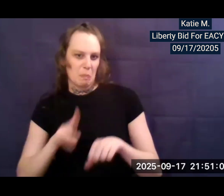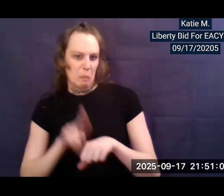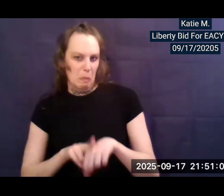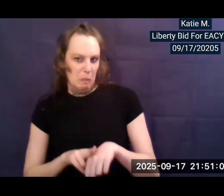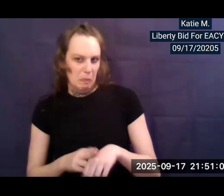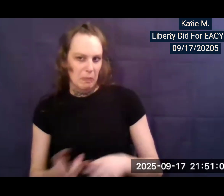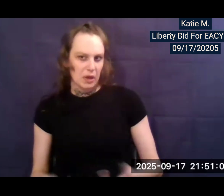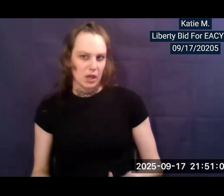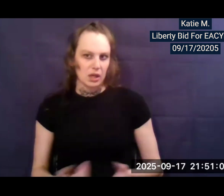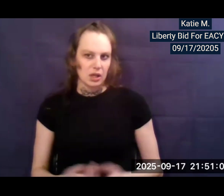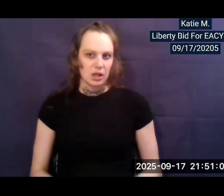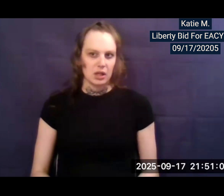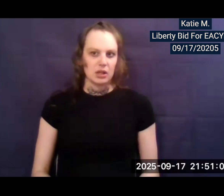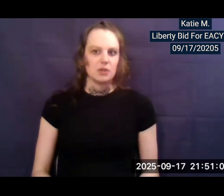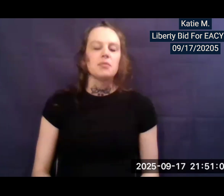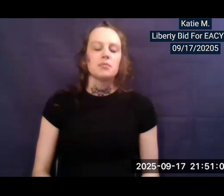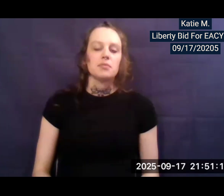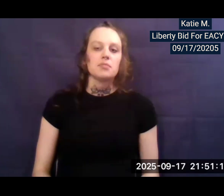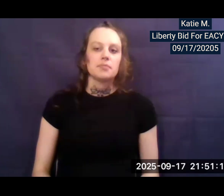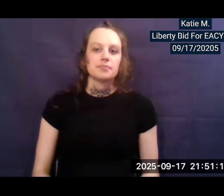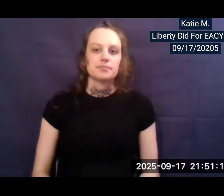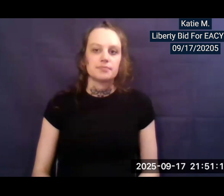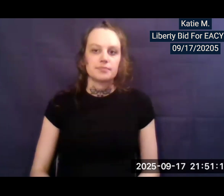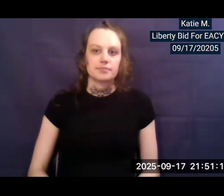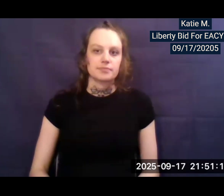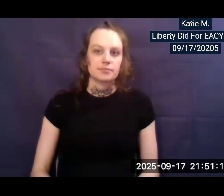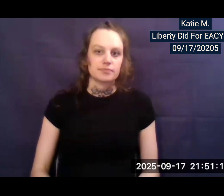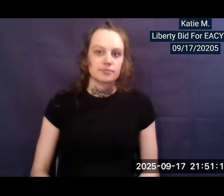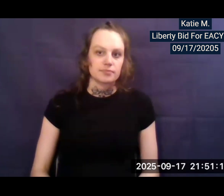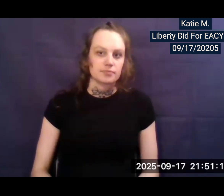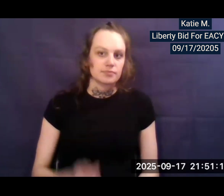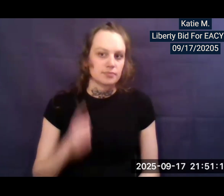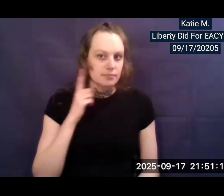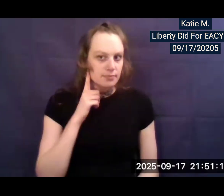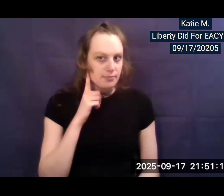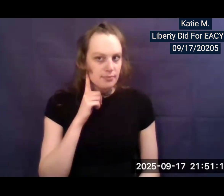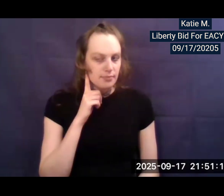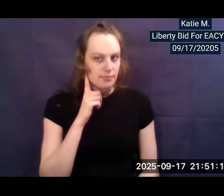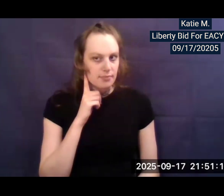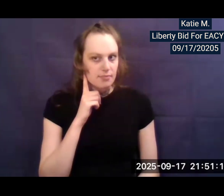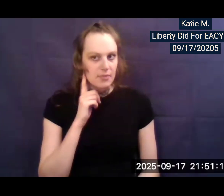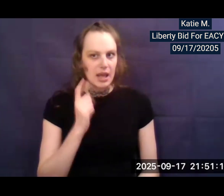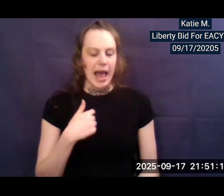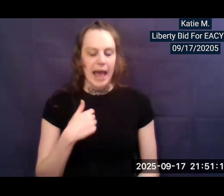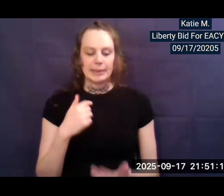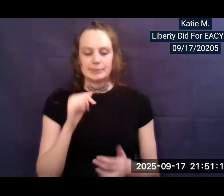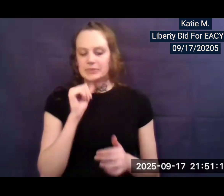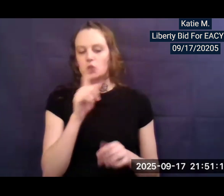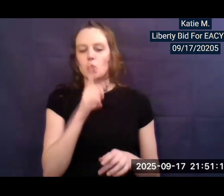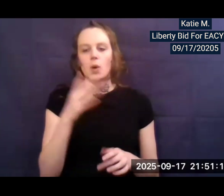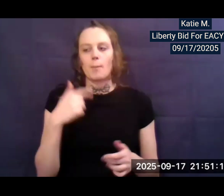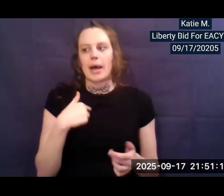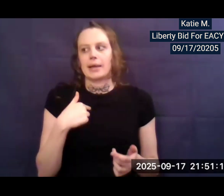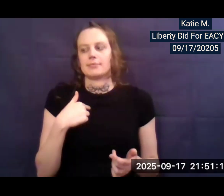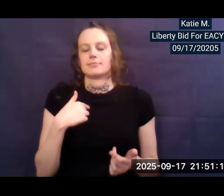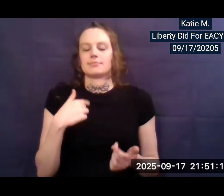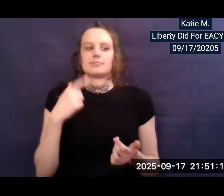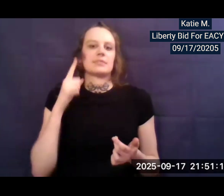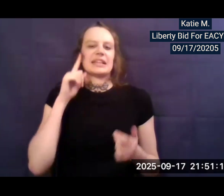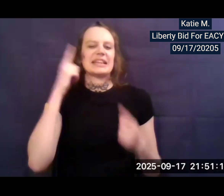way or whatnot. I wasn't sure what was going on in my head basically. But then